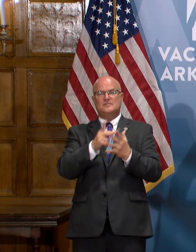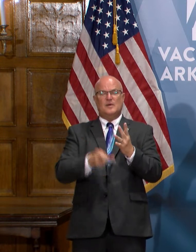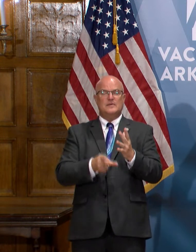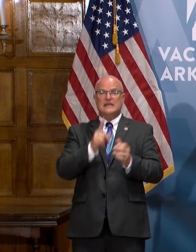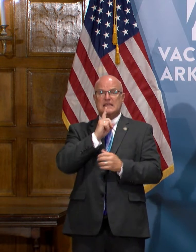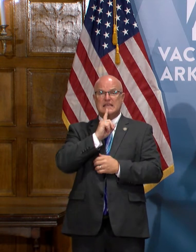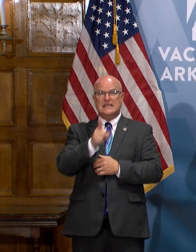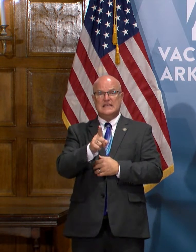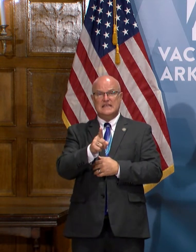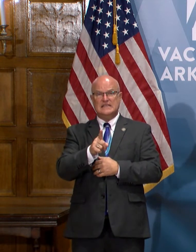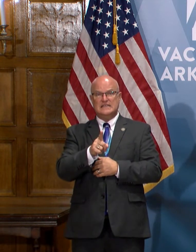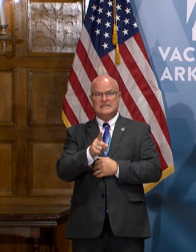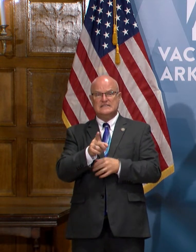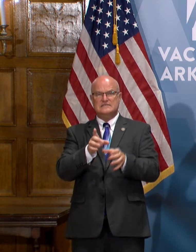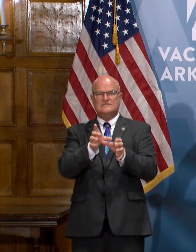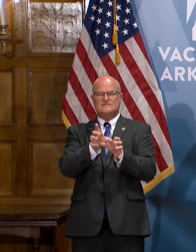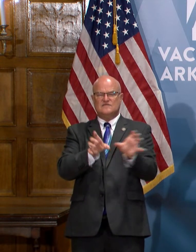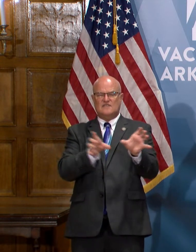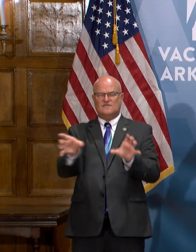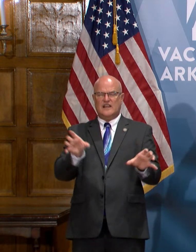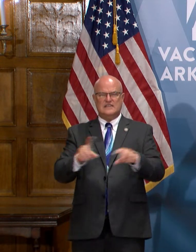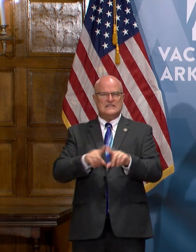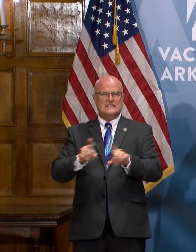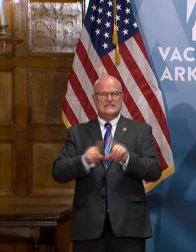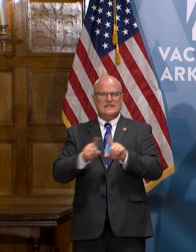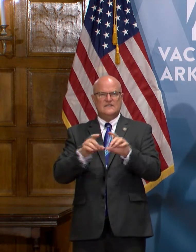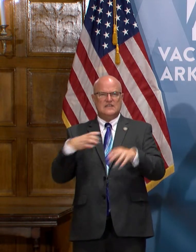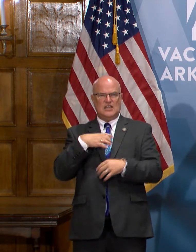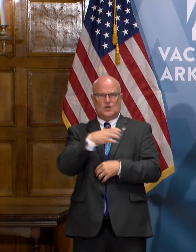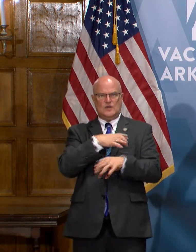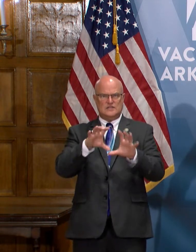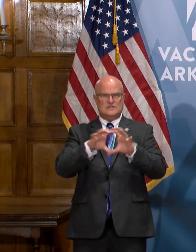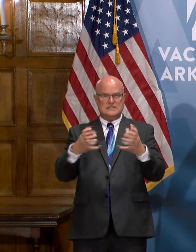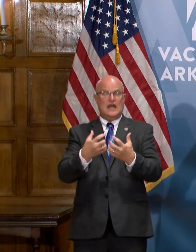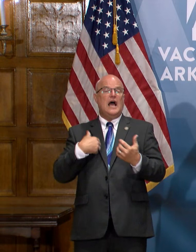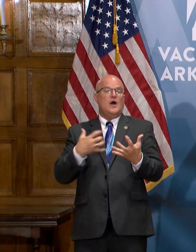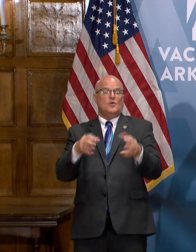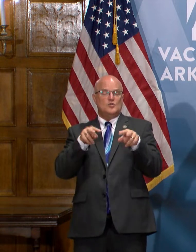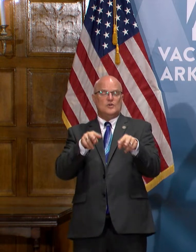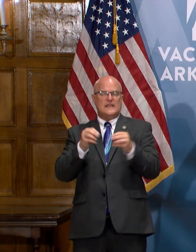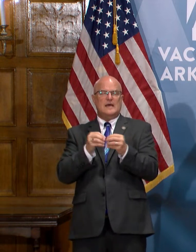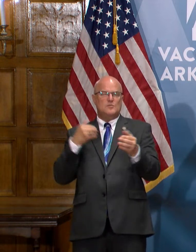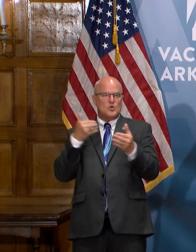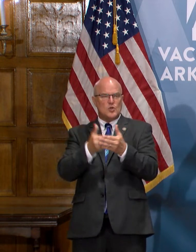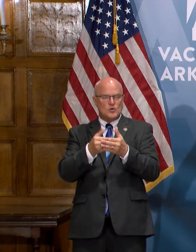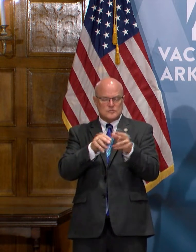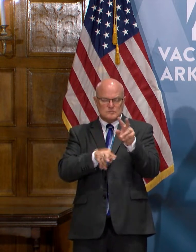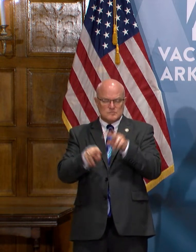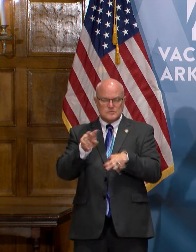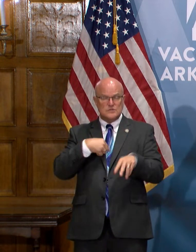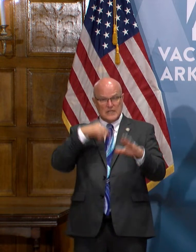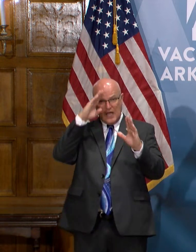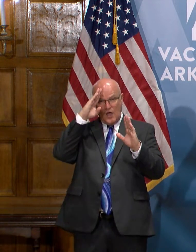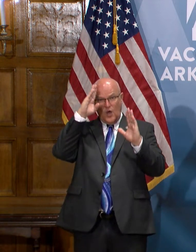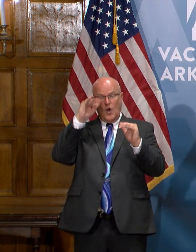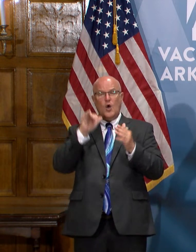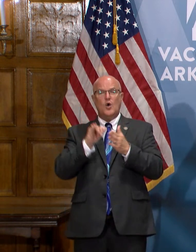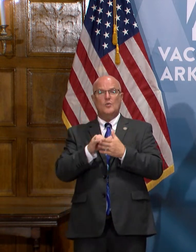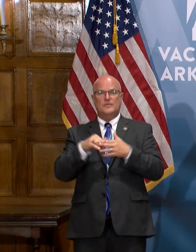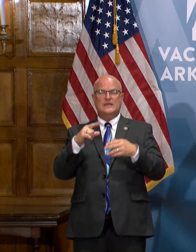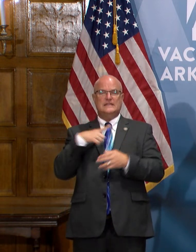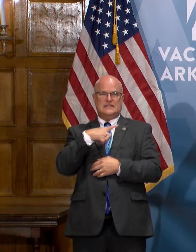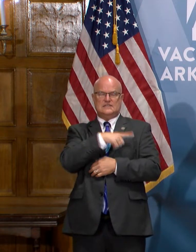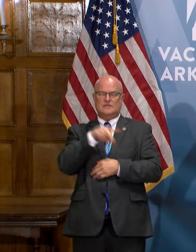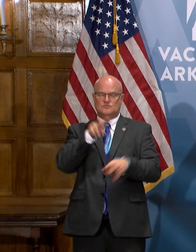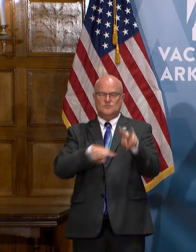population is fractured into different congressional districts. So I just want to look at that more closely, as I hope the General